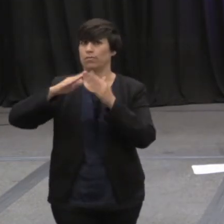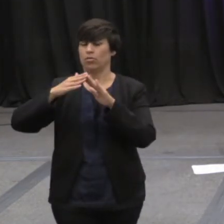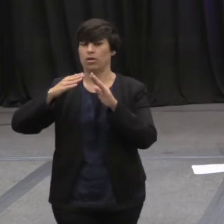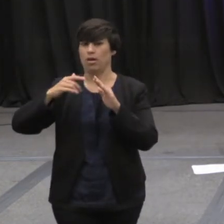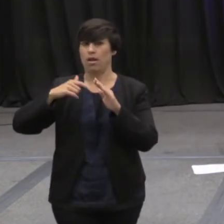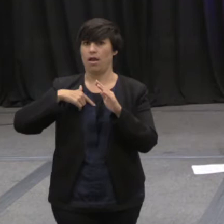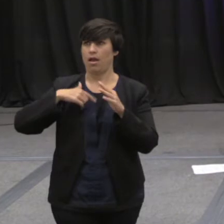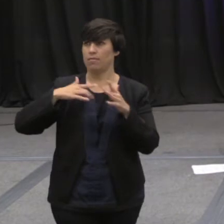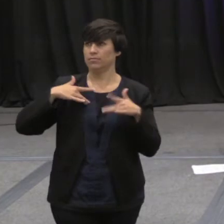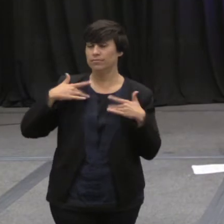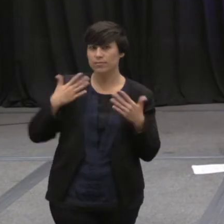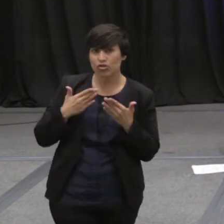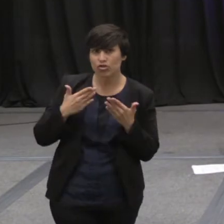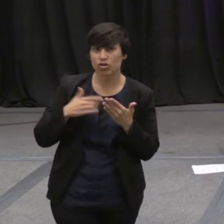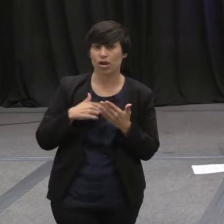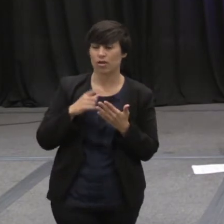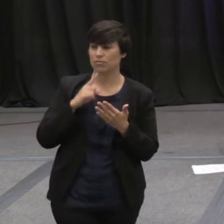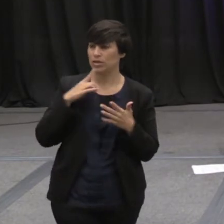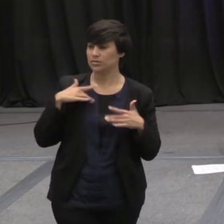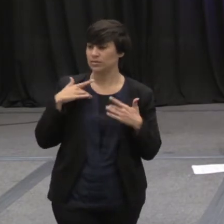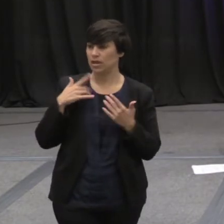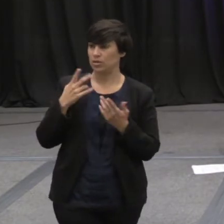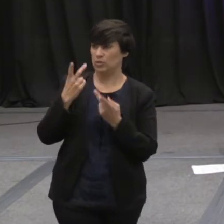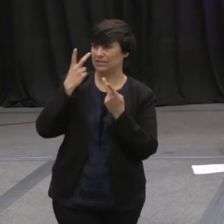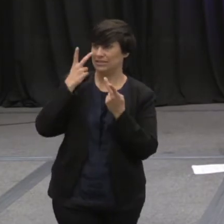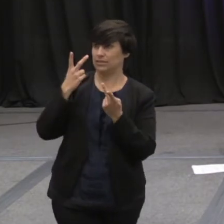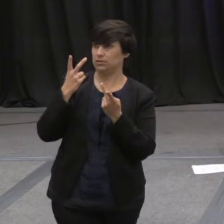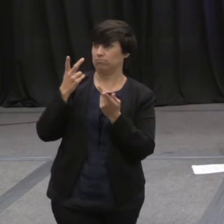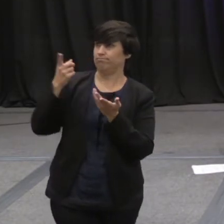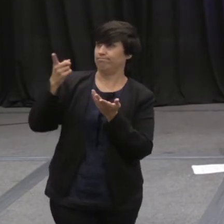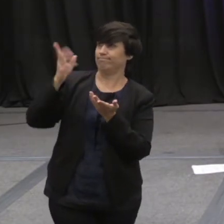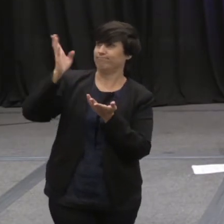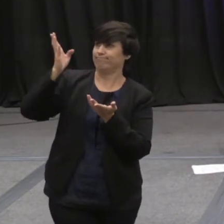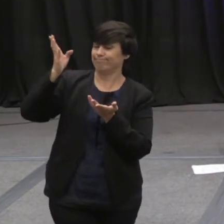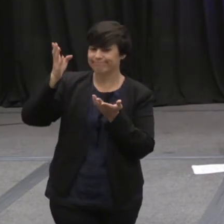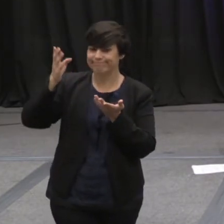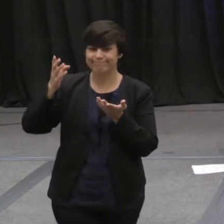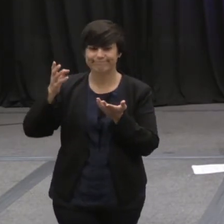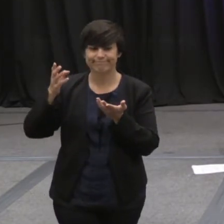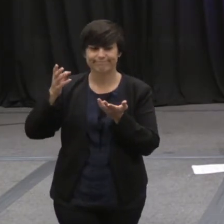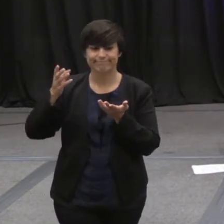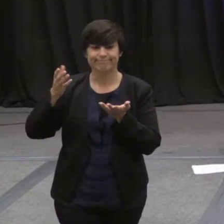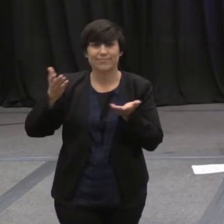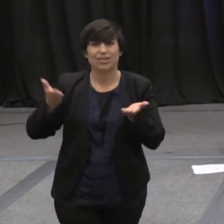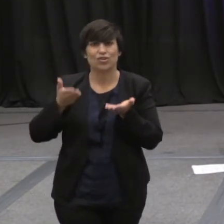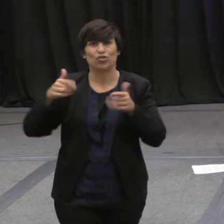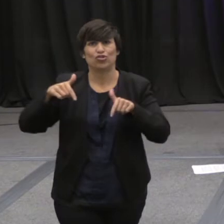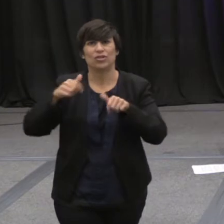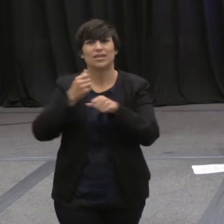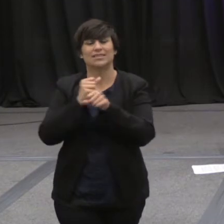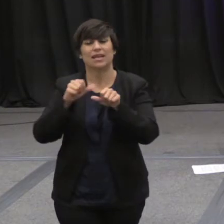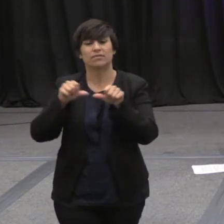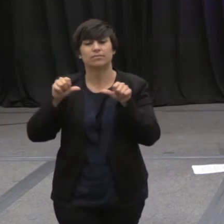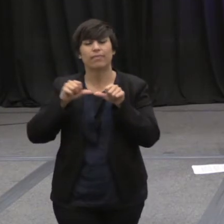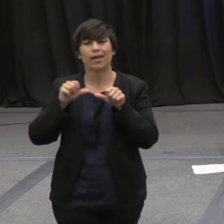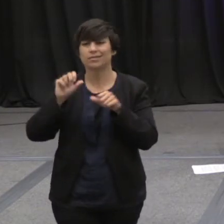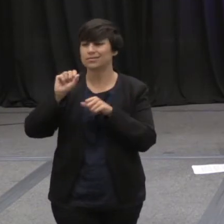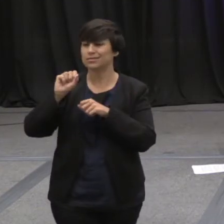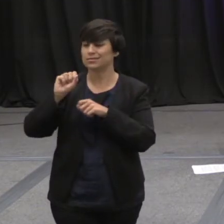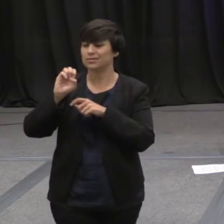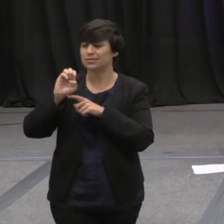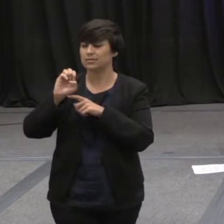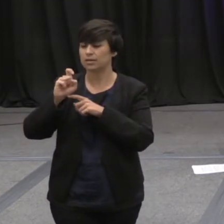conversation is taking place here in a safe space of sexual freedom. But I'm wondering, within the